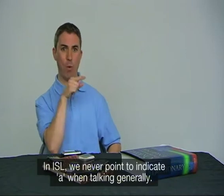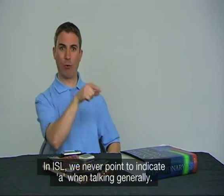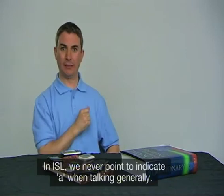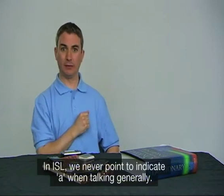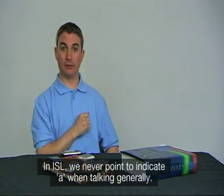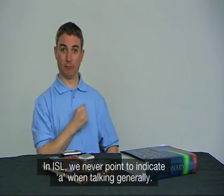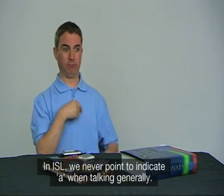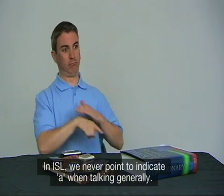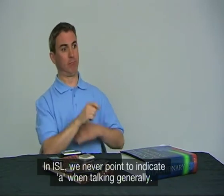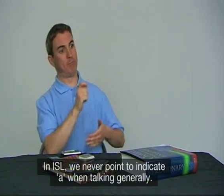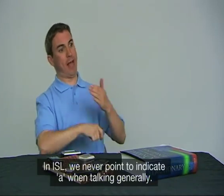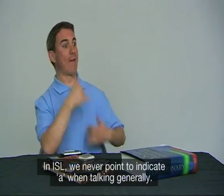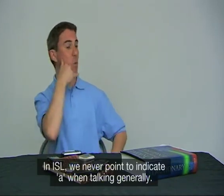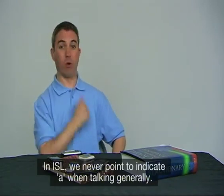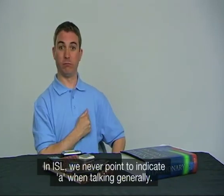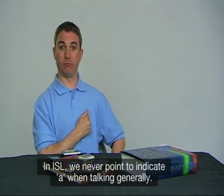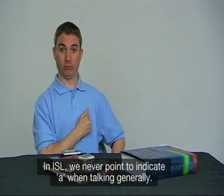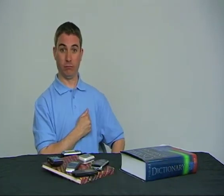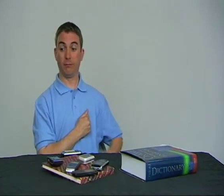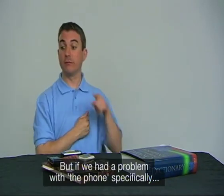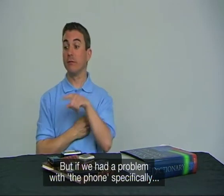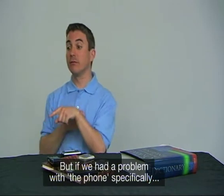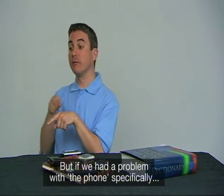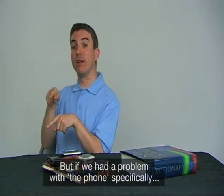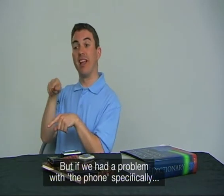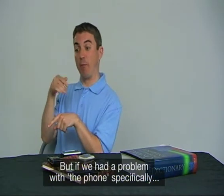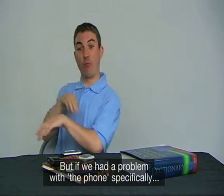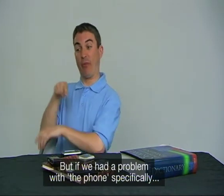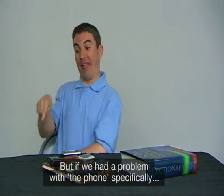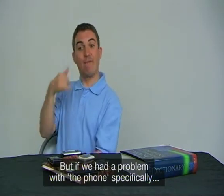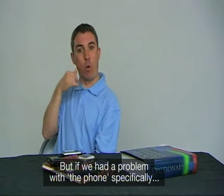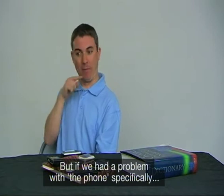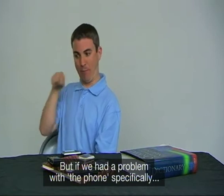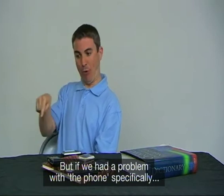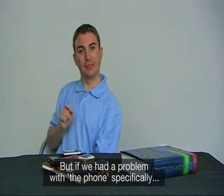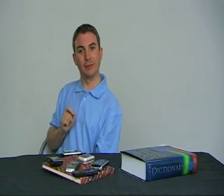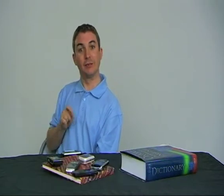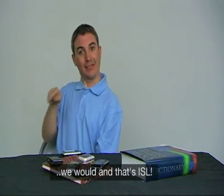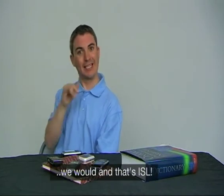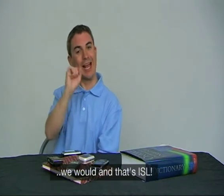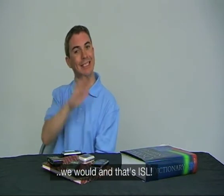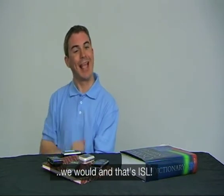we'd never point to indicate a if we were talking generally. But if we had a problem with the phone specifically, we would point. And that's